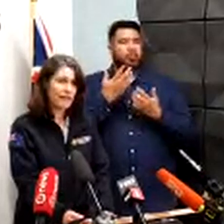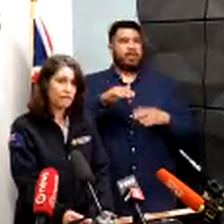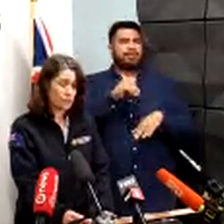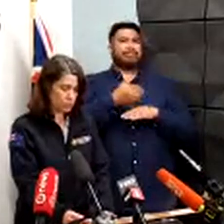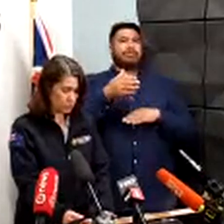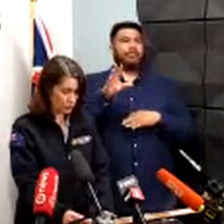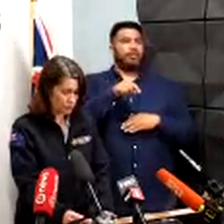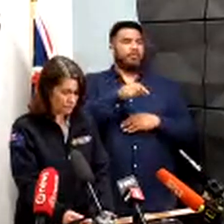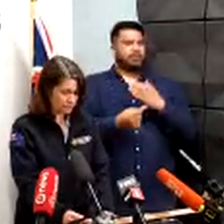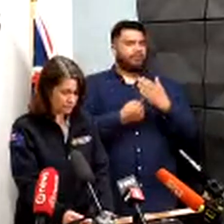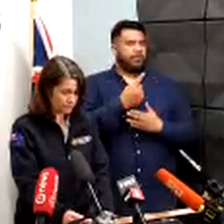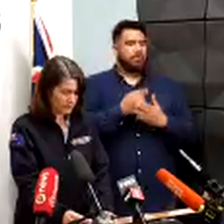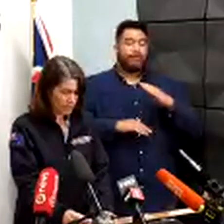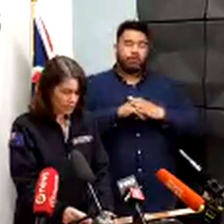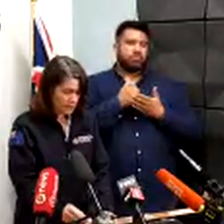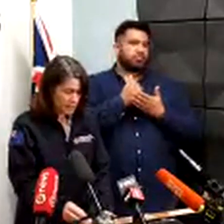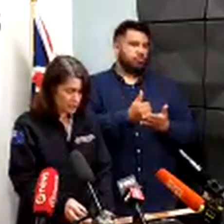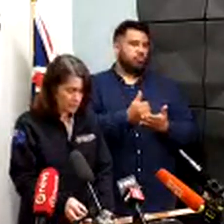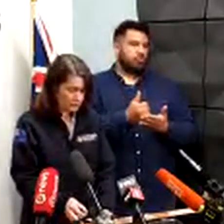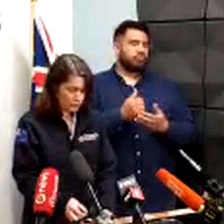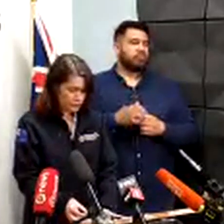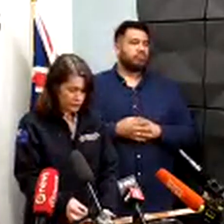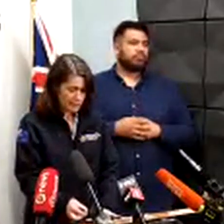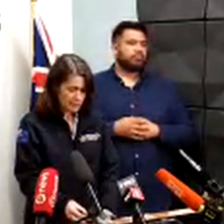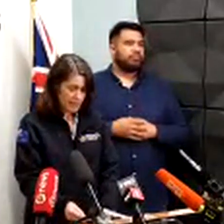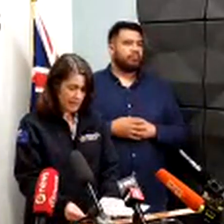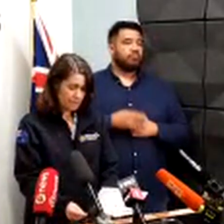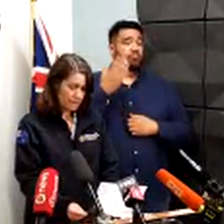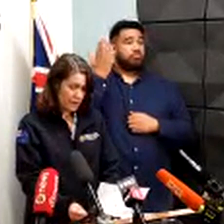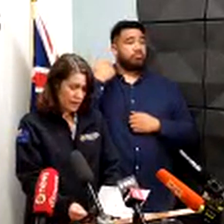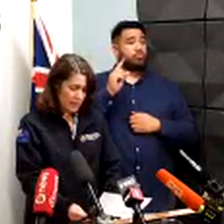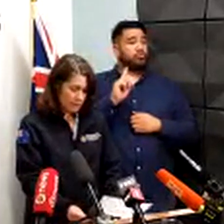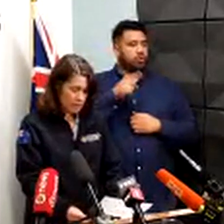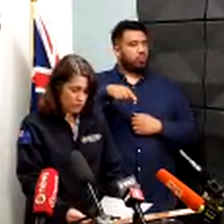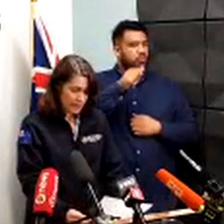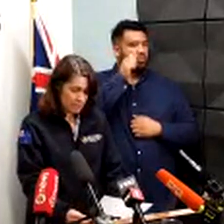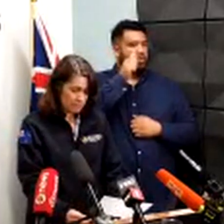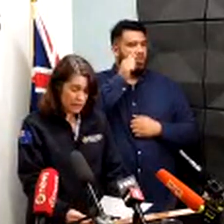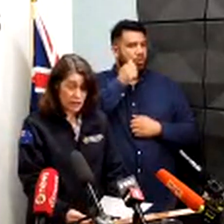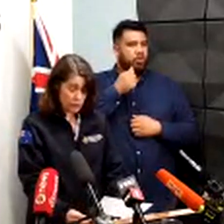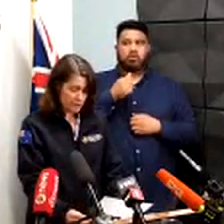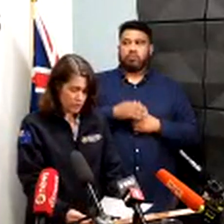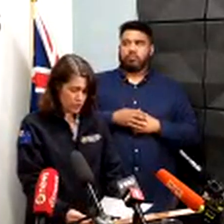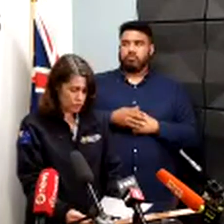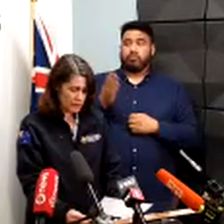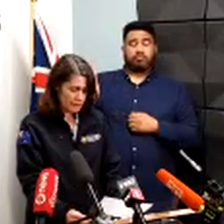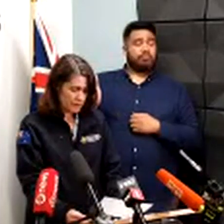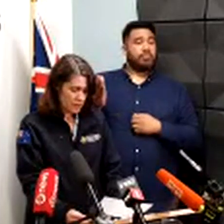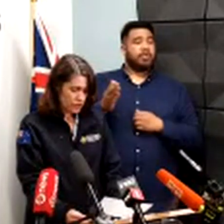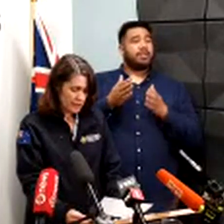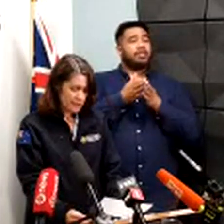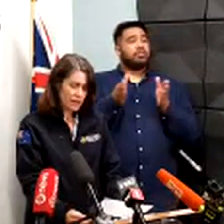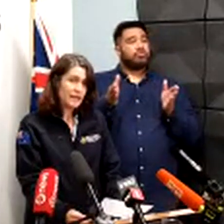and offer our full support. As you will have heard earlier today, Graham will speak to it